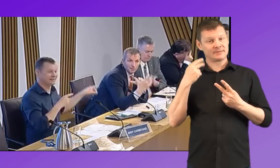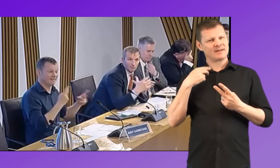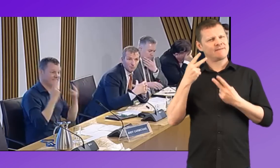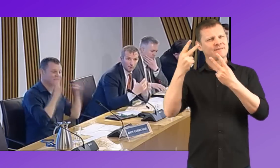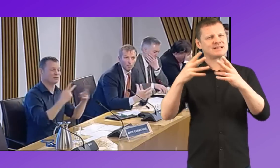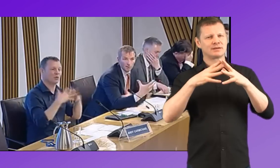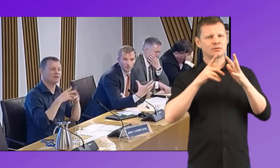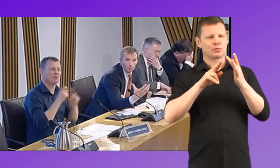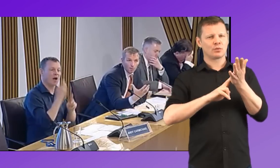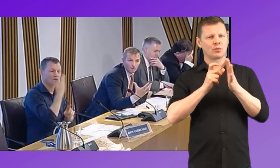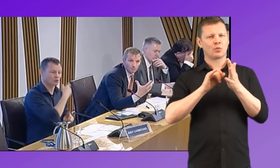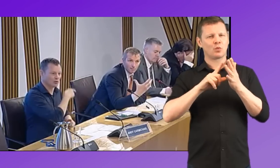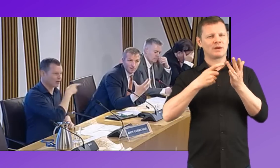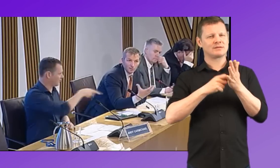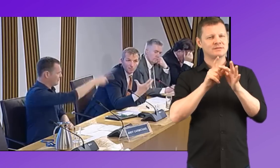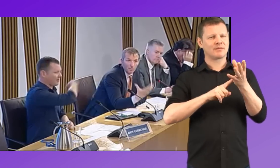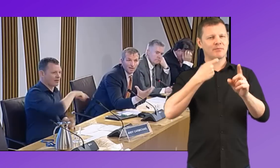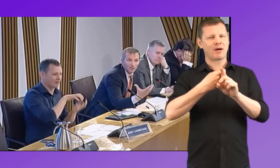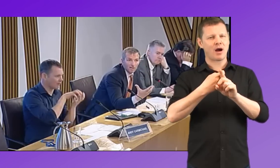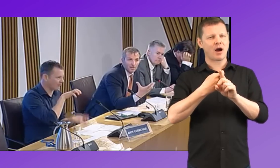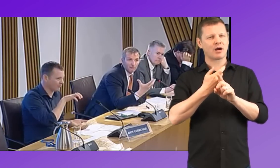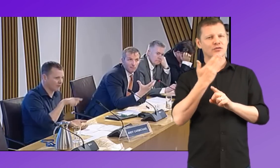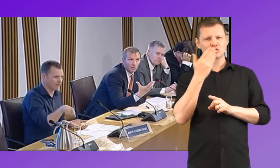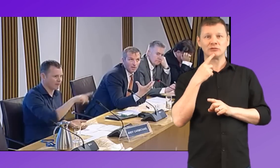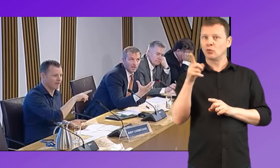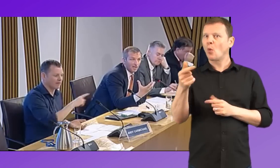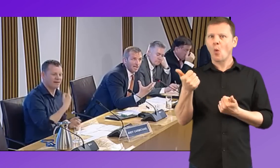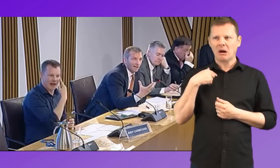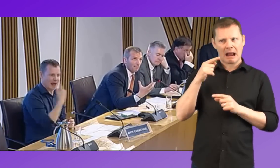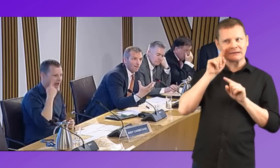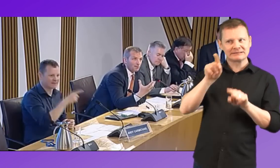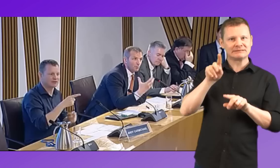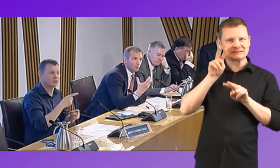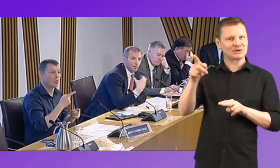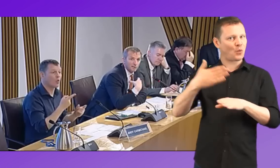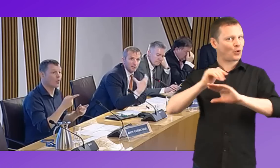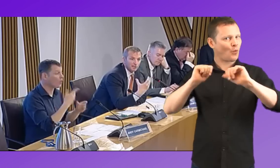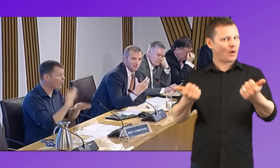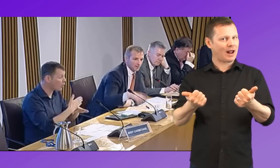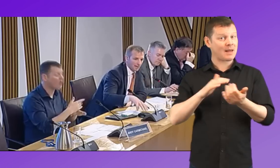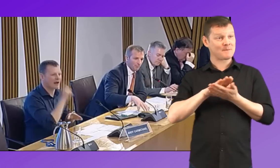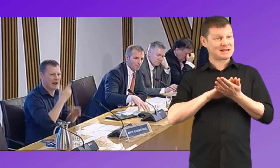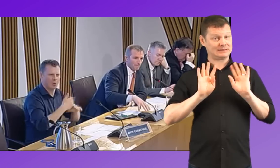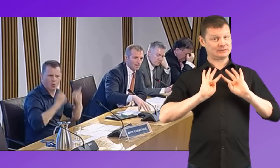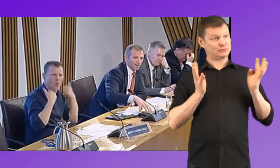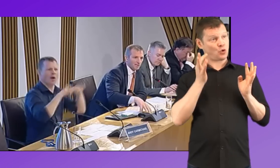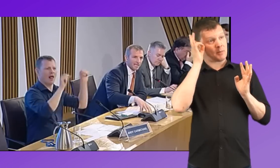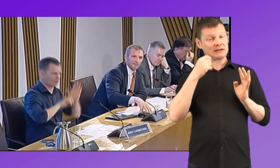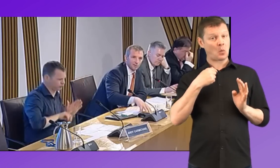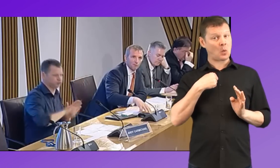that where it works, it can work extremely well. And therefore, I suppose the question is, does that give us